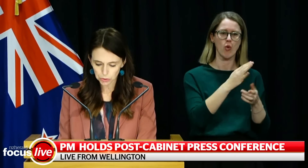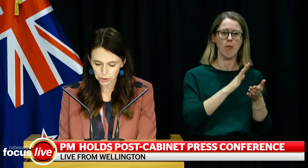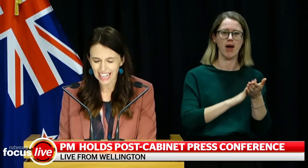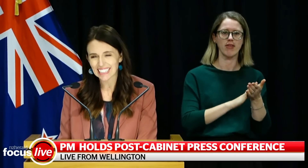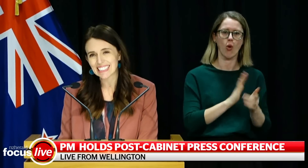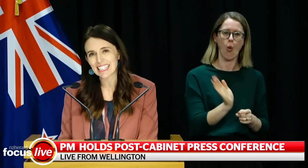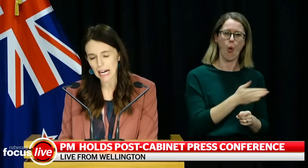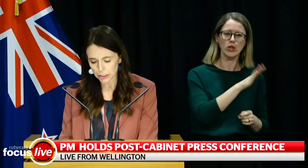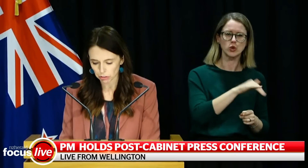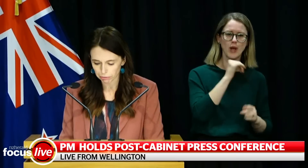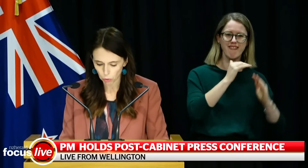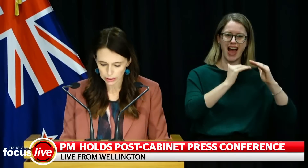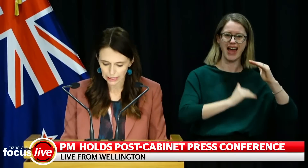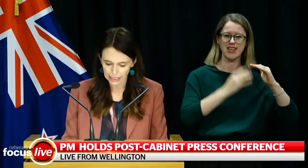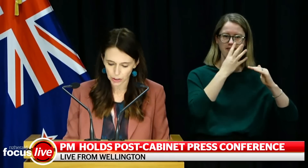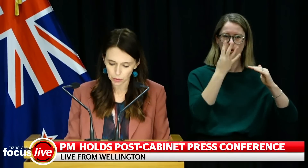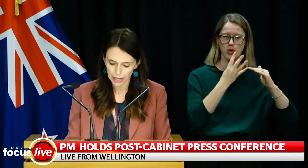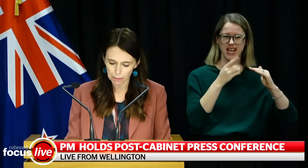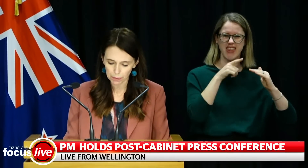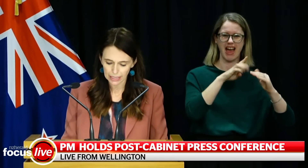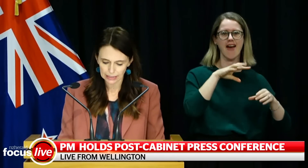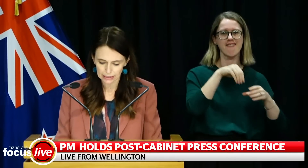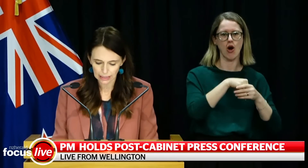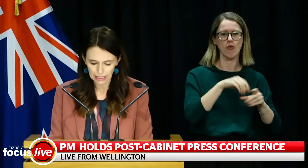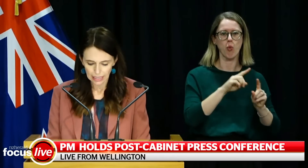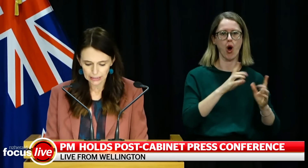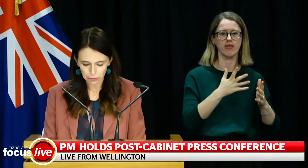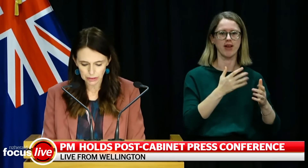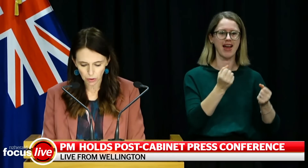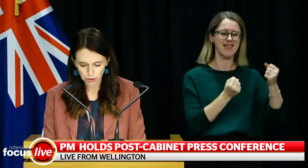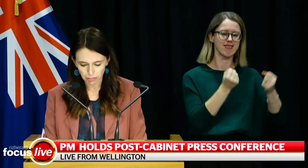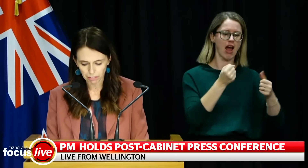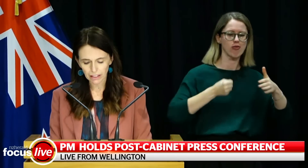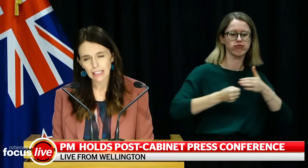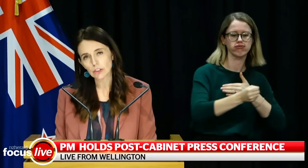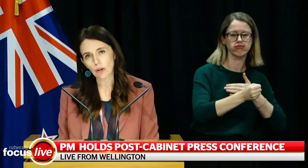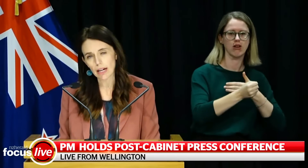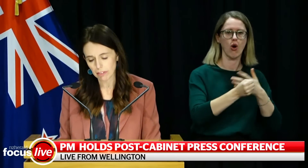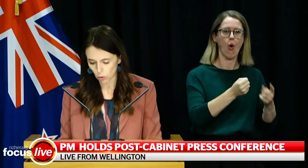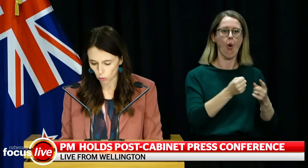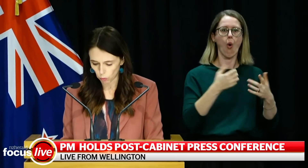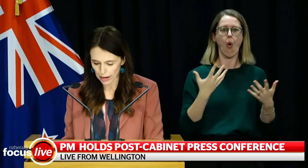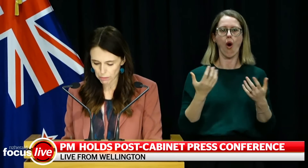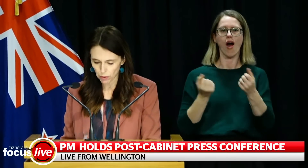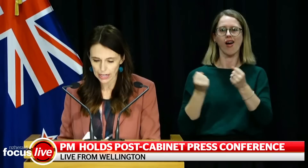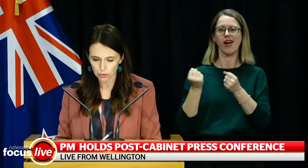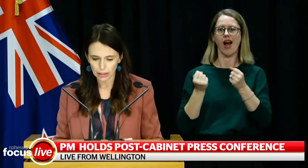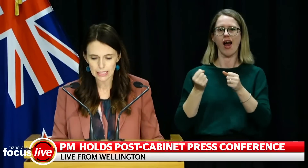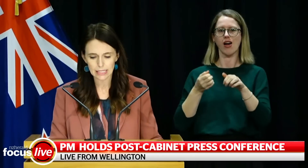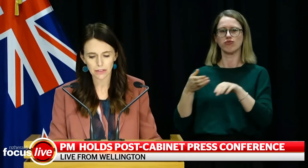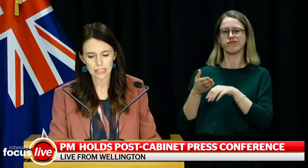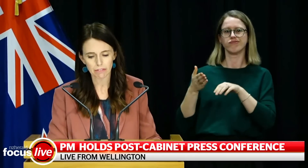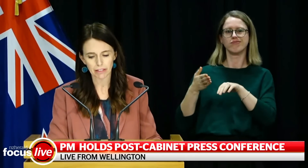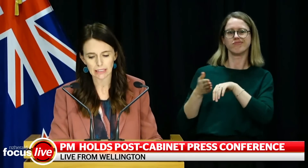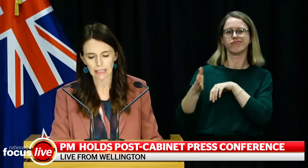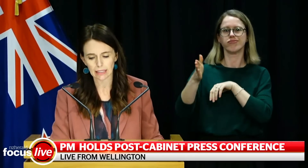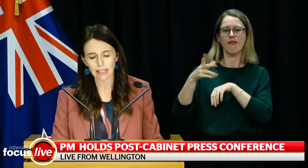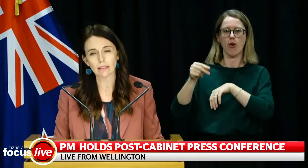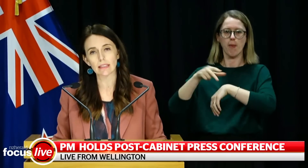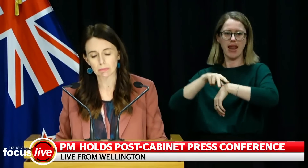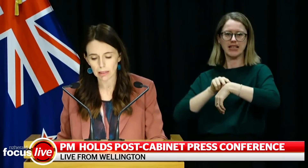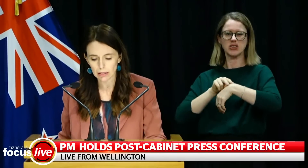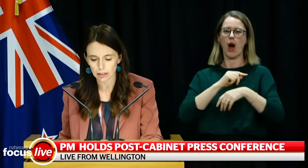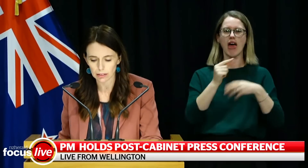all children under the age of 14 who were apprehended as a result of a fleeing driver or ram raid or other serious offending